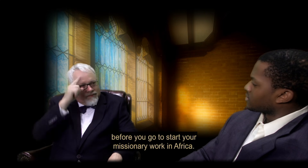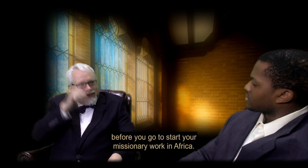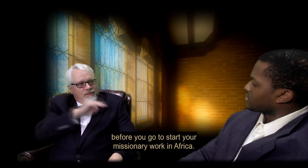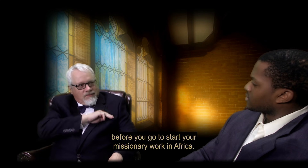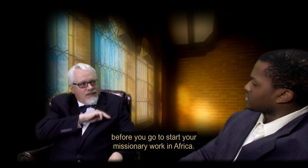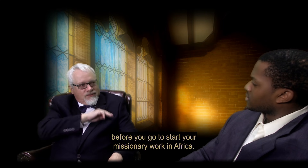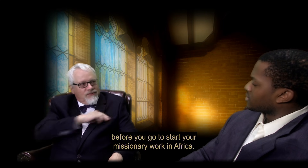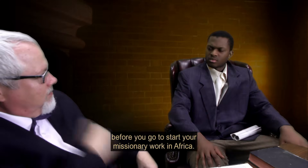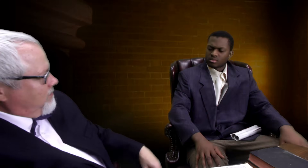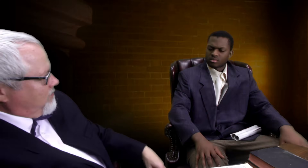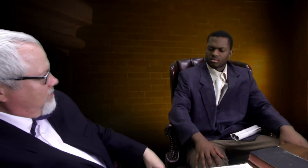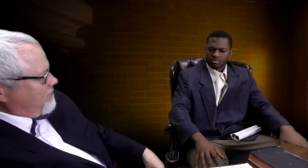work in Africa.